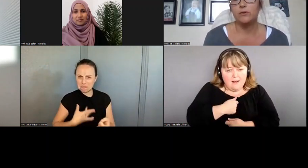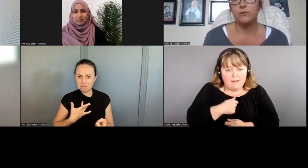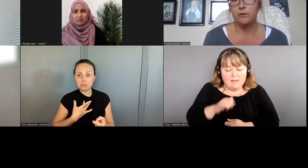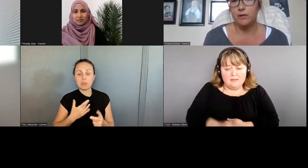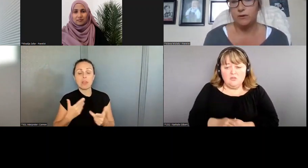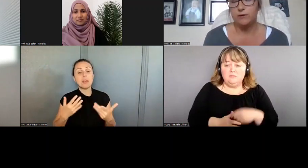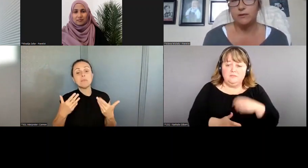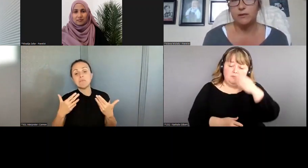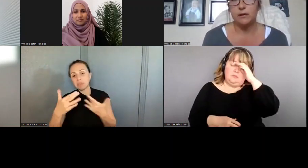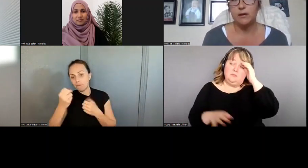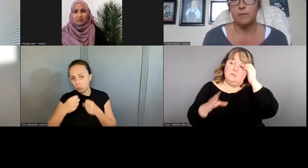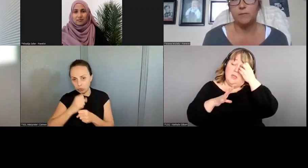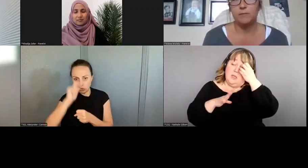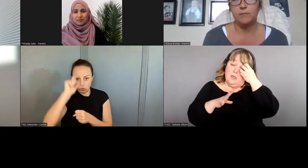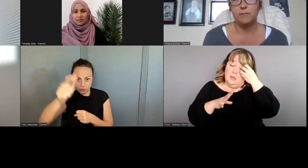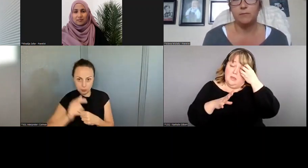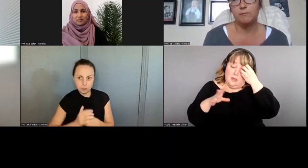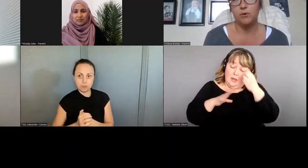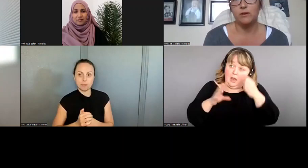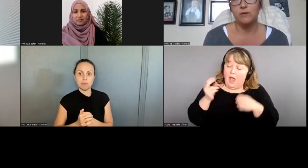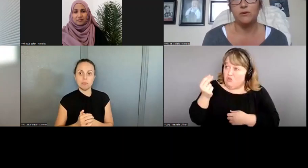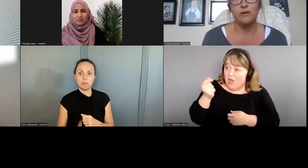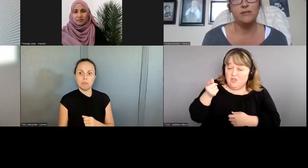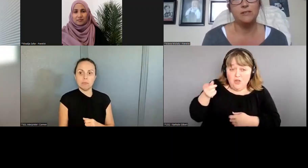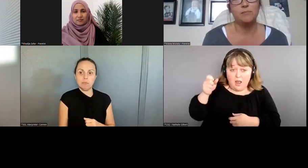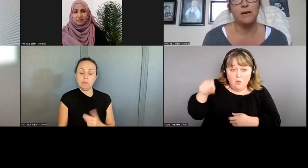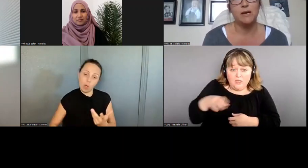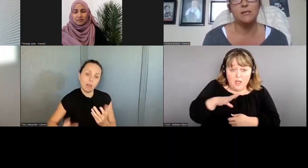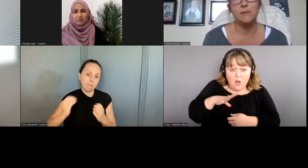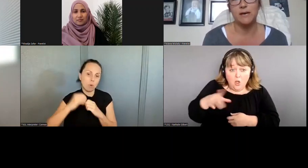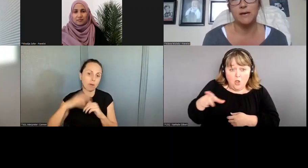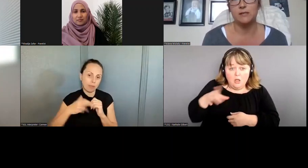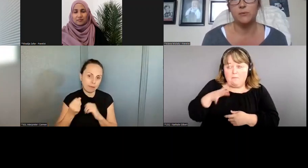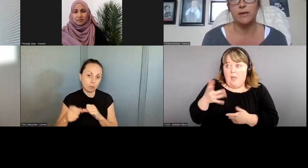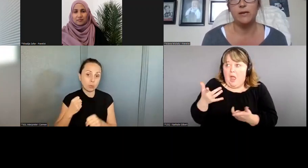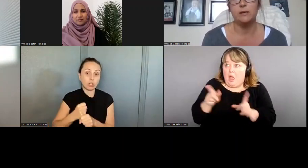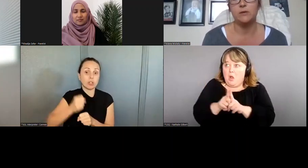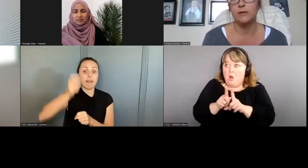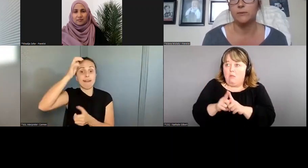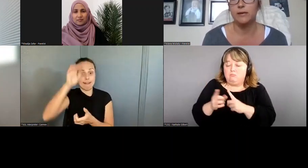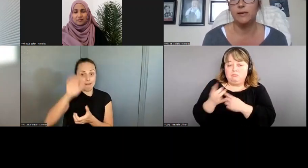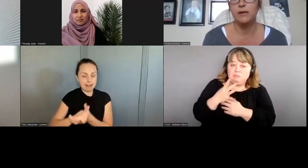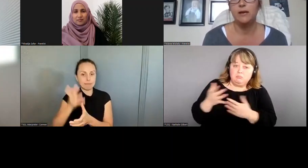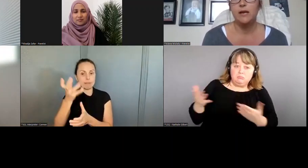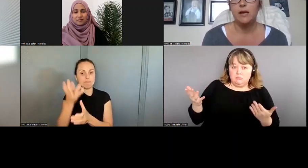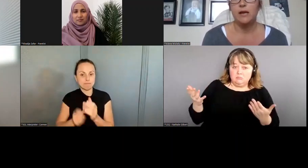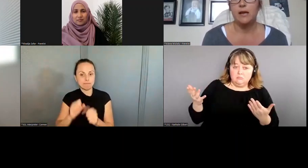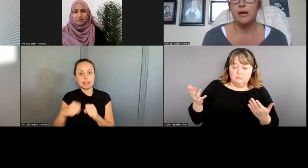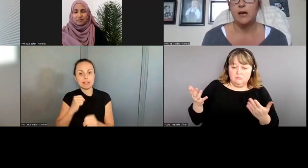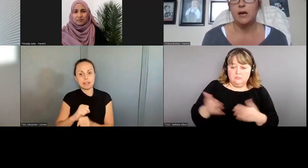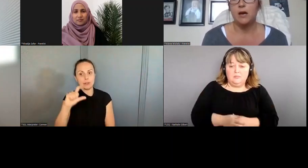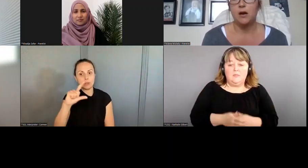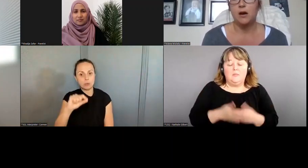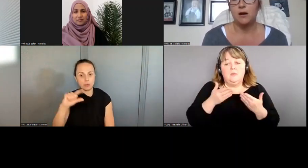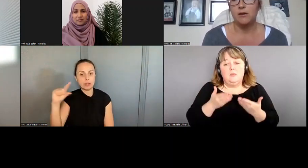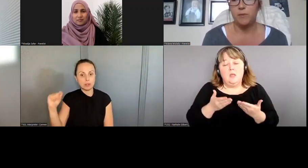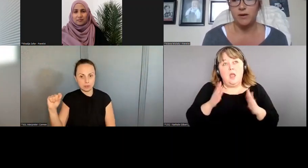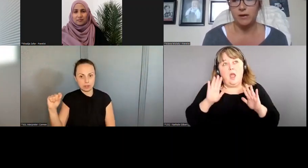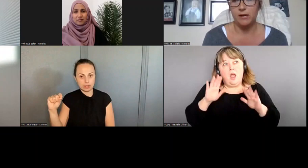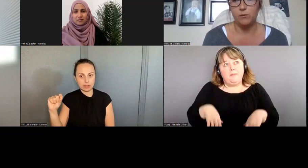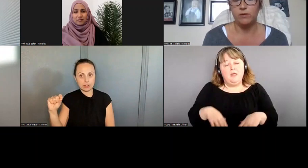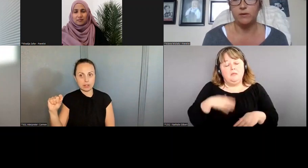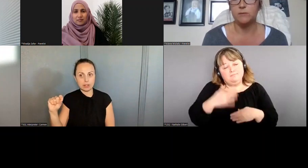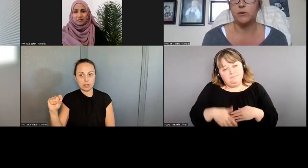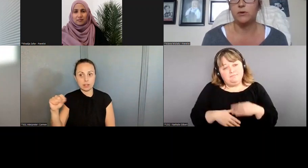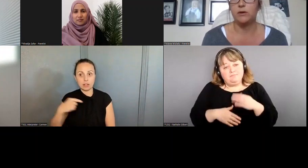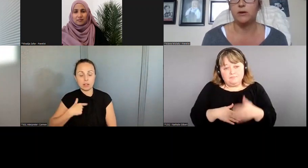Fast forward a few years, more than a few years, my husband passed away in 2020, and I've been